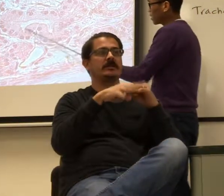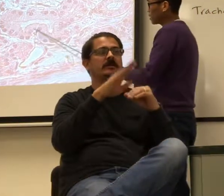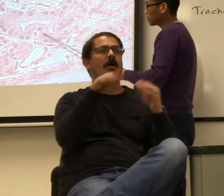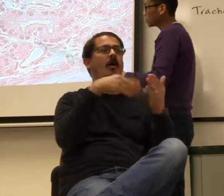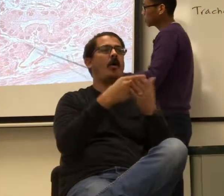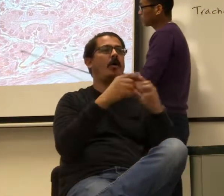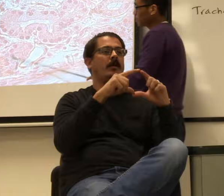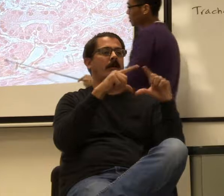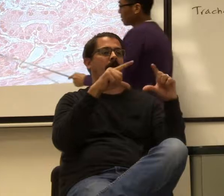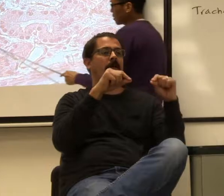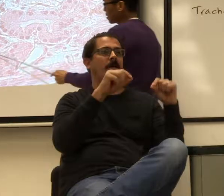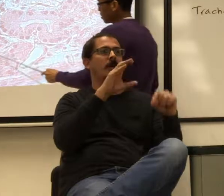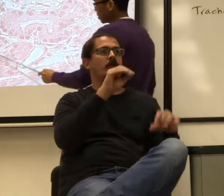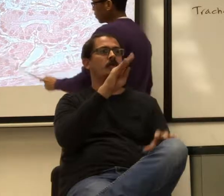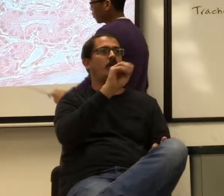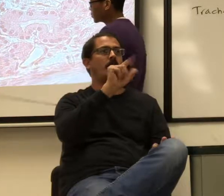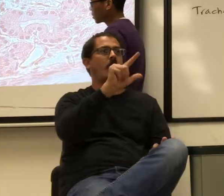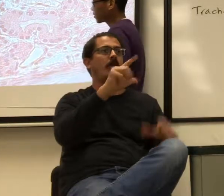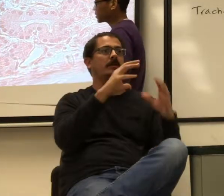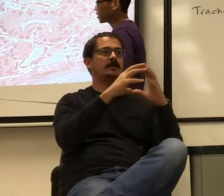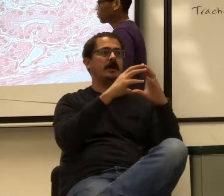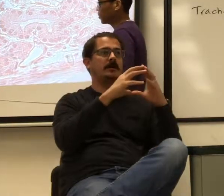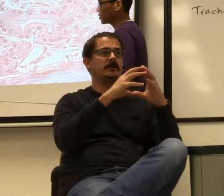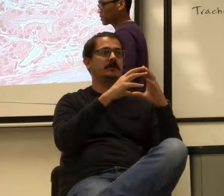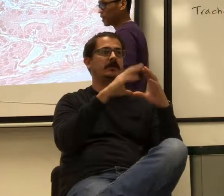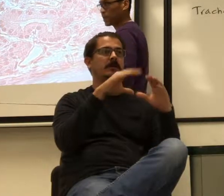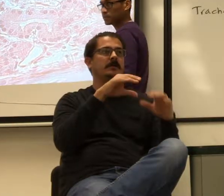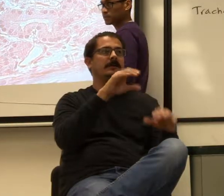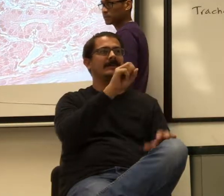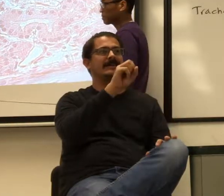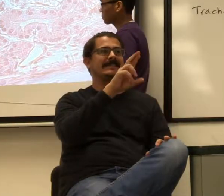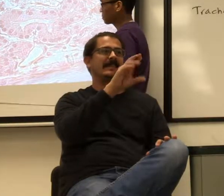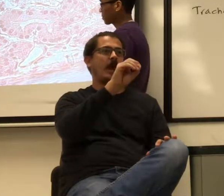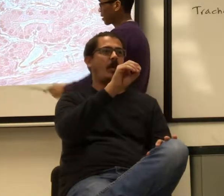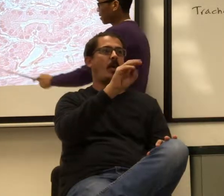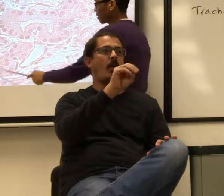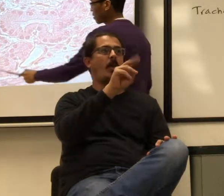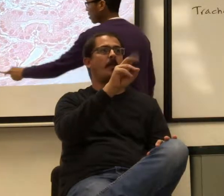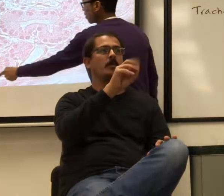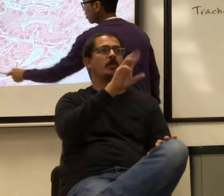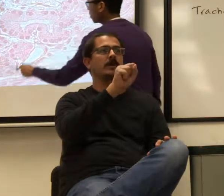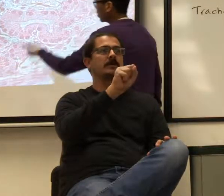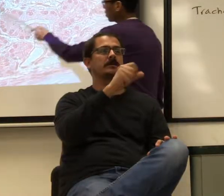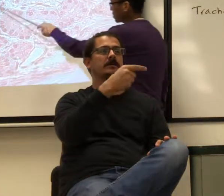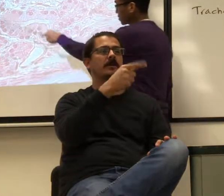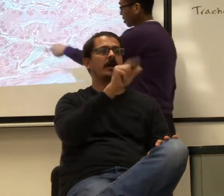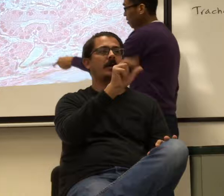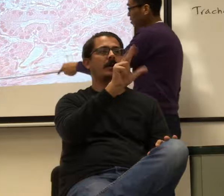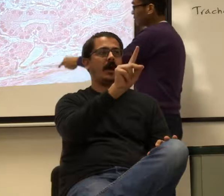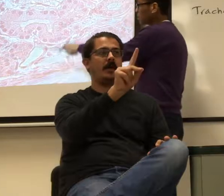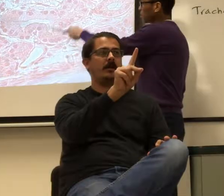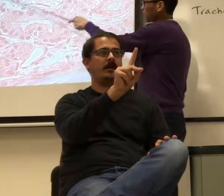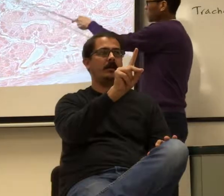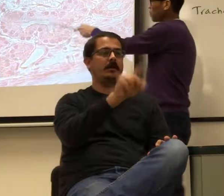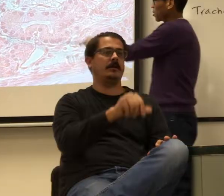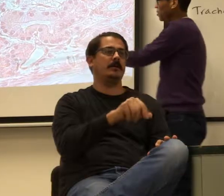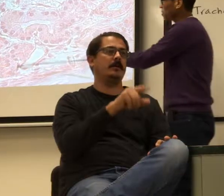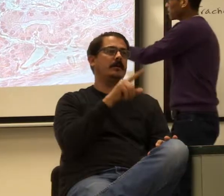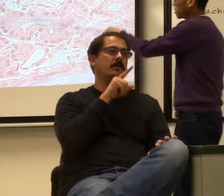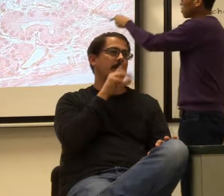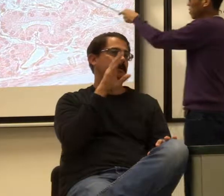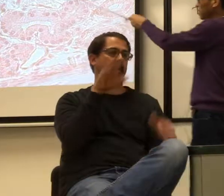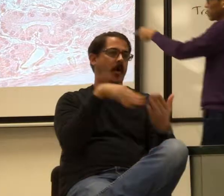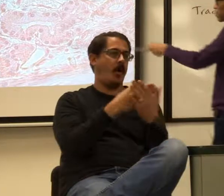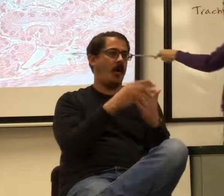cuboidal cells, those are seromucus glands. Okay. This is all